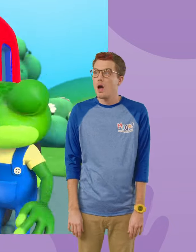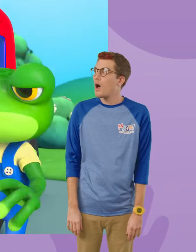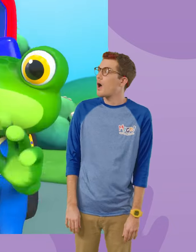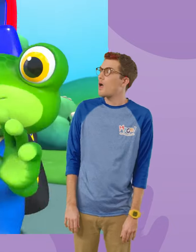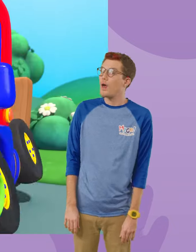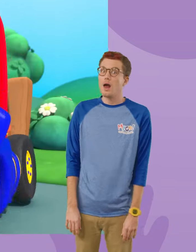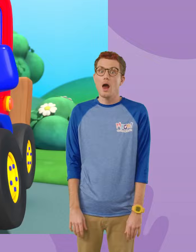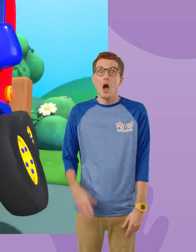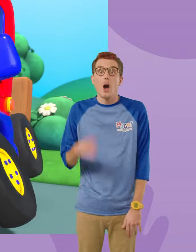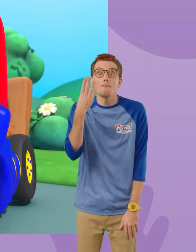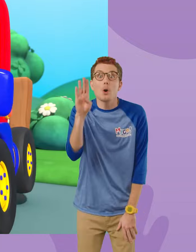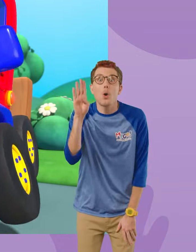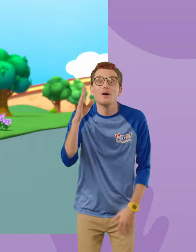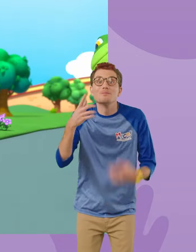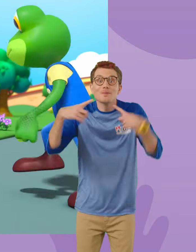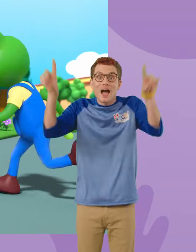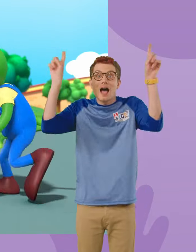Blue!